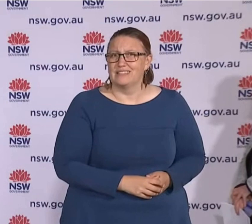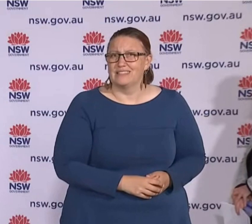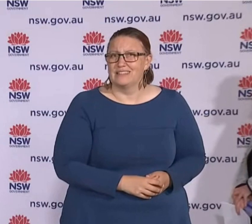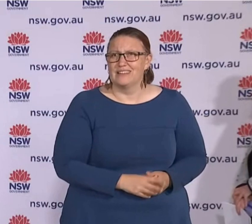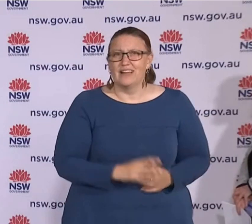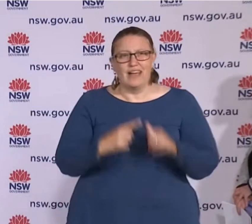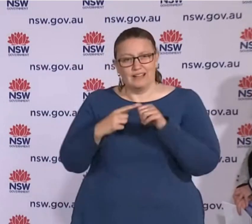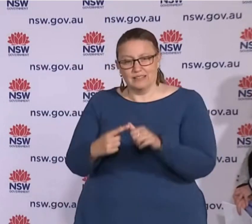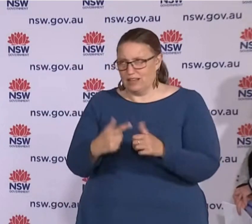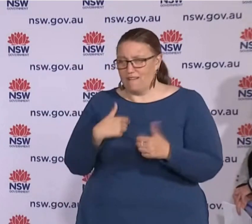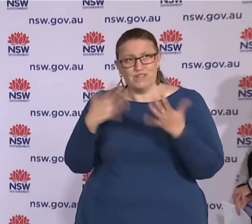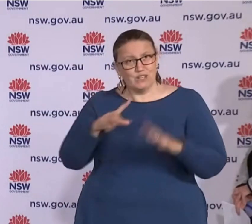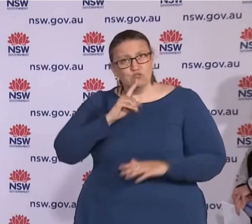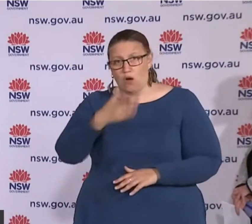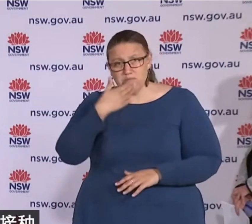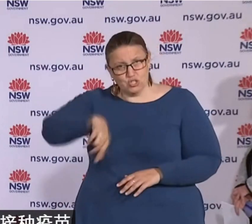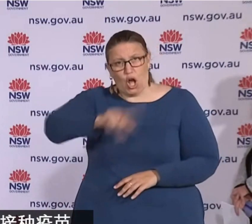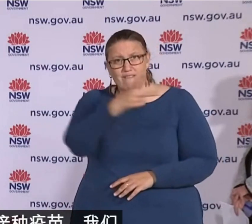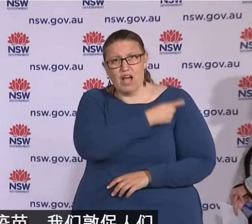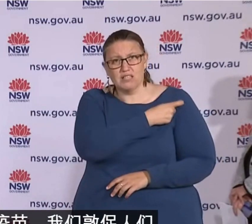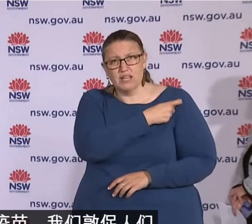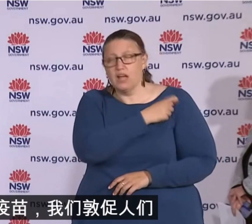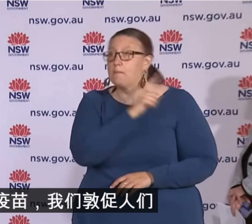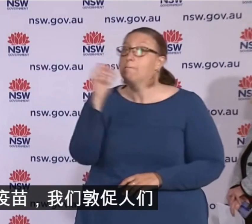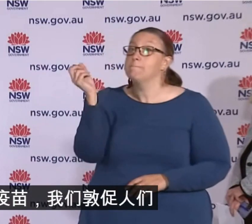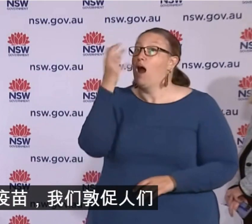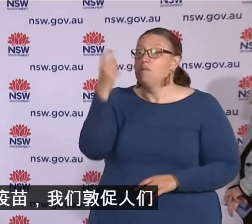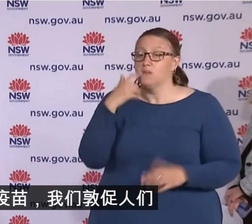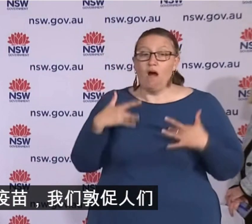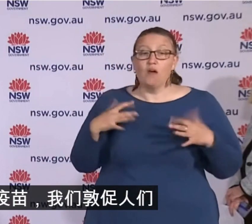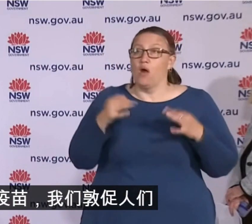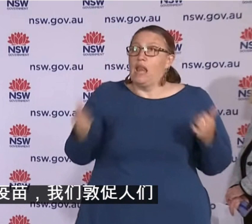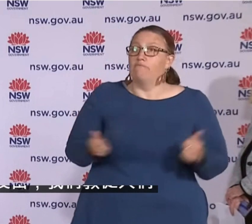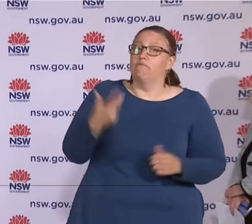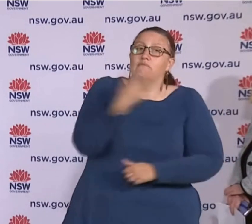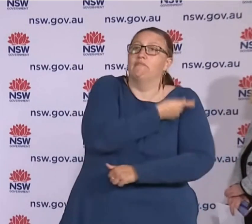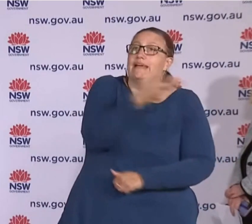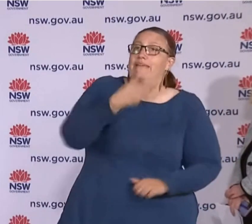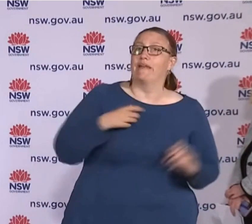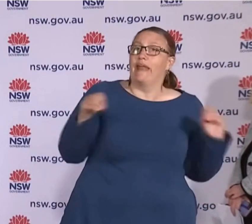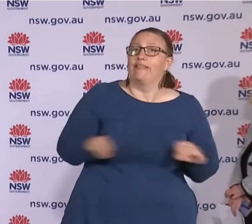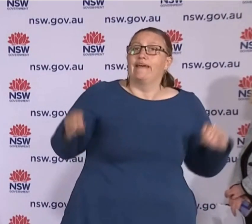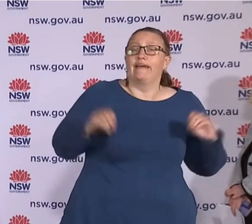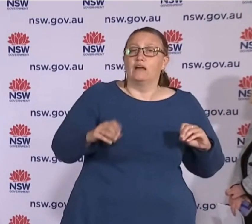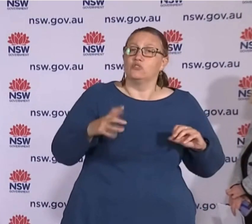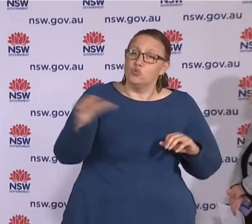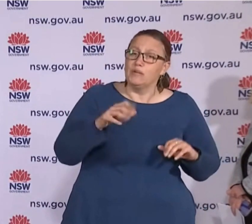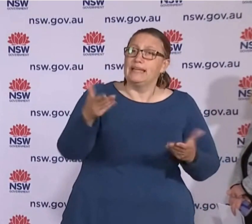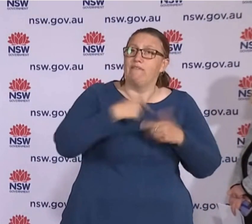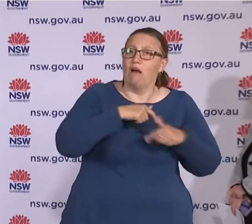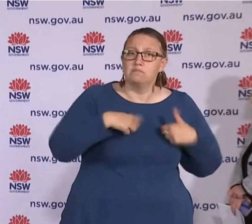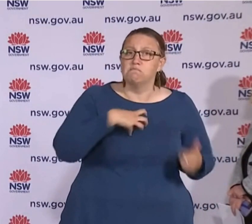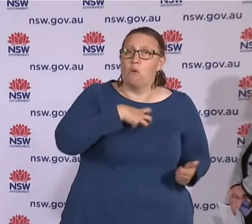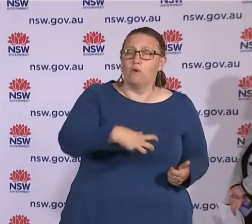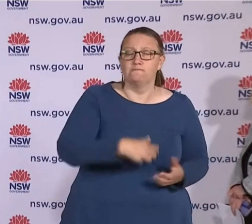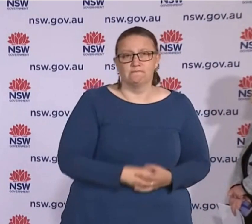there are opportunities for people to get vaccinated, and we're urging people to do so. And you can't pretend